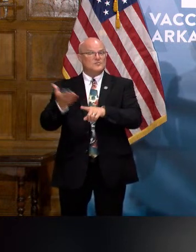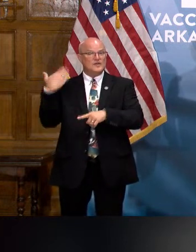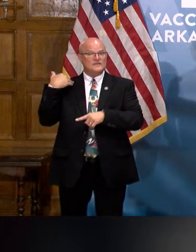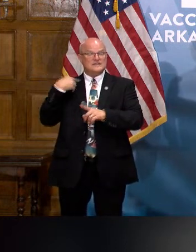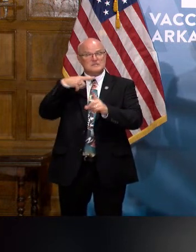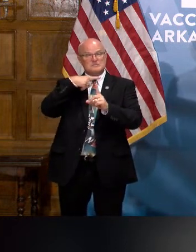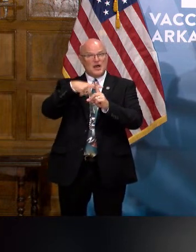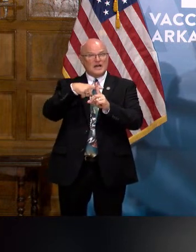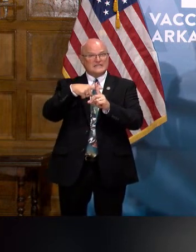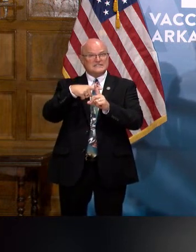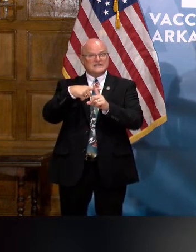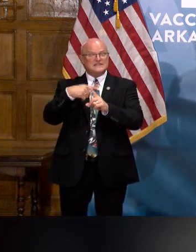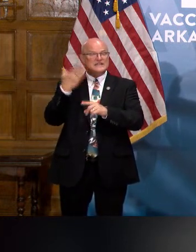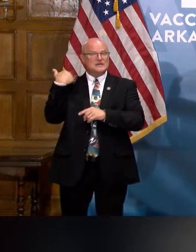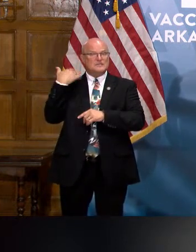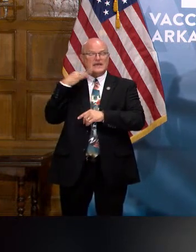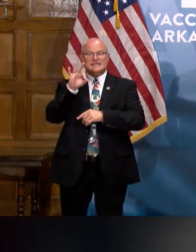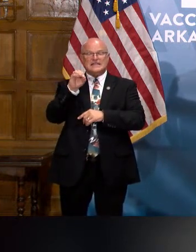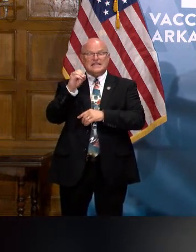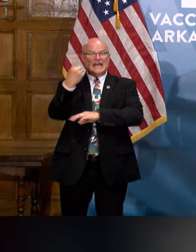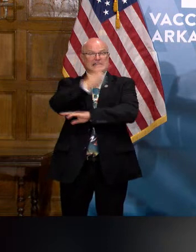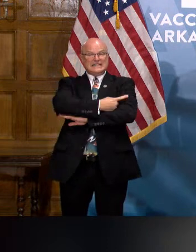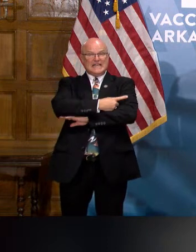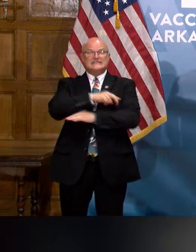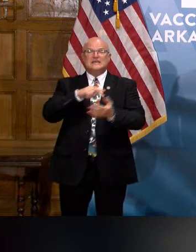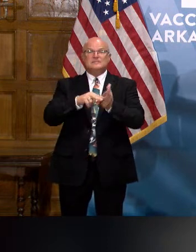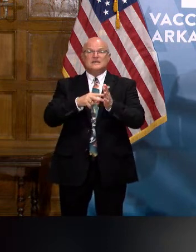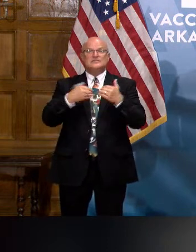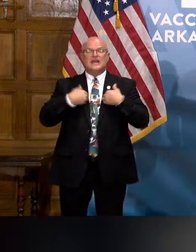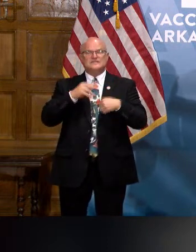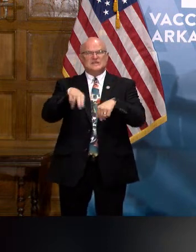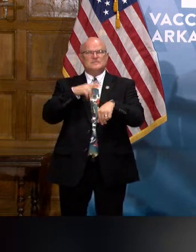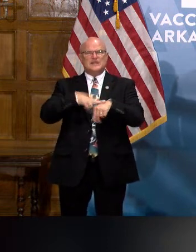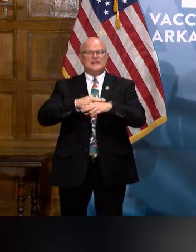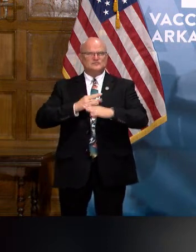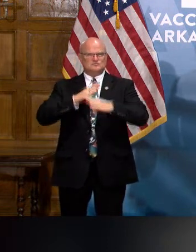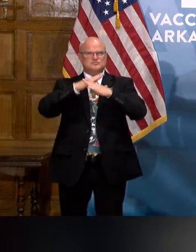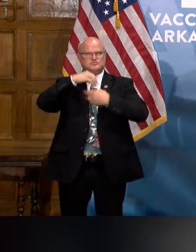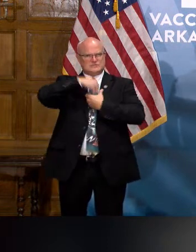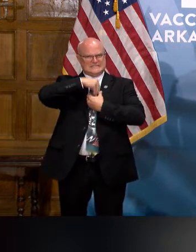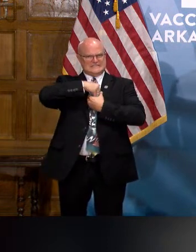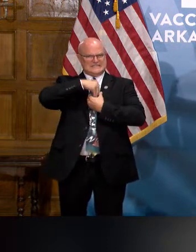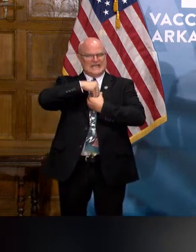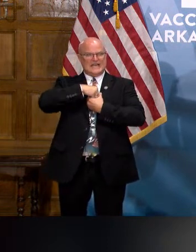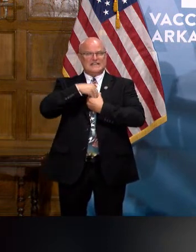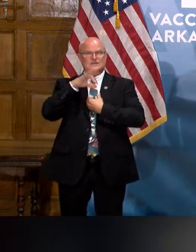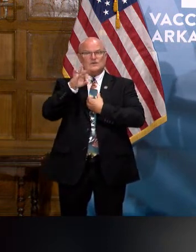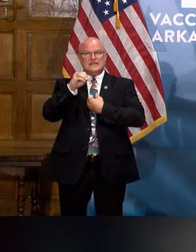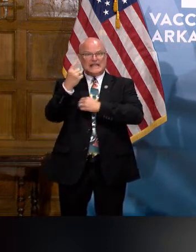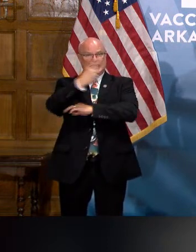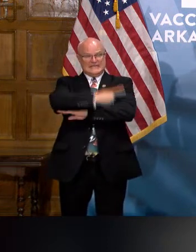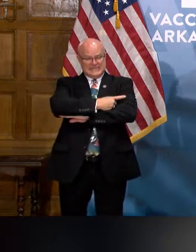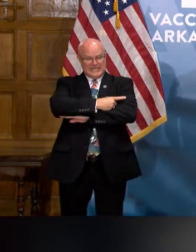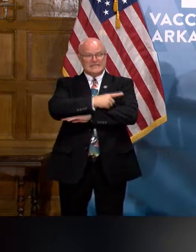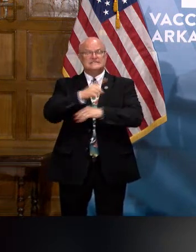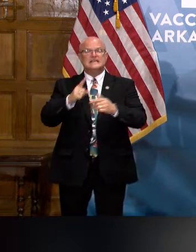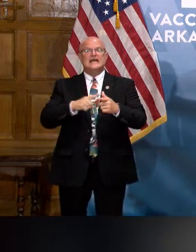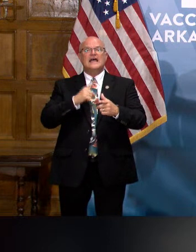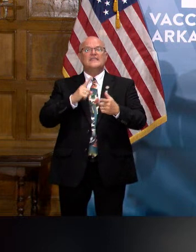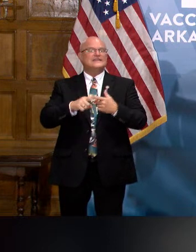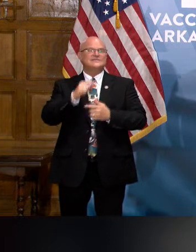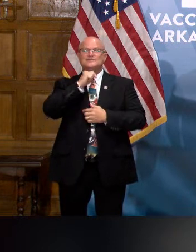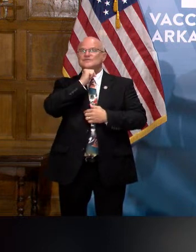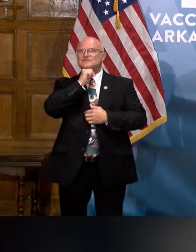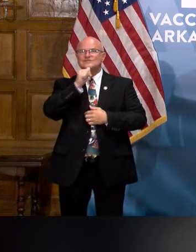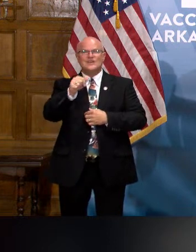previously positive in the past 90 days, which means you have some natural immunity within 90 days, then you would